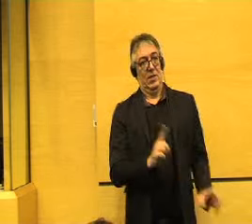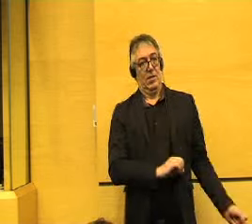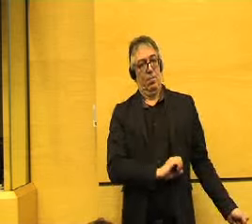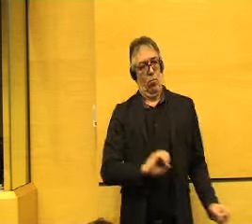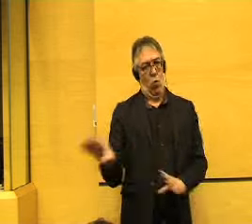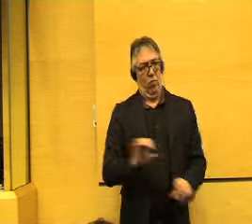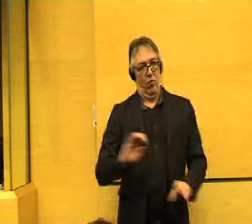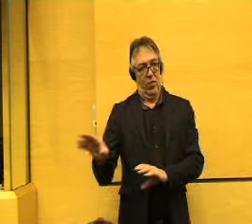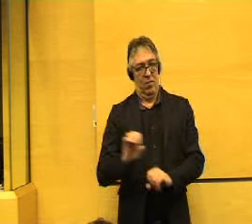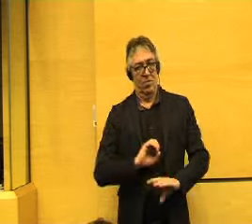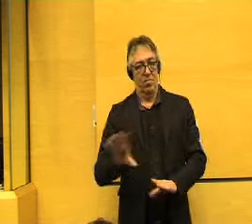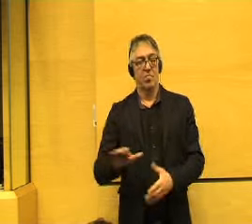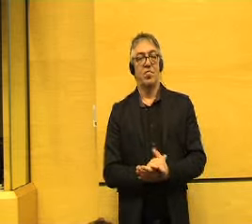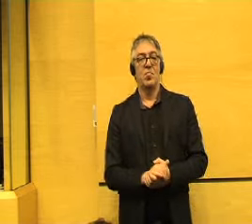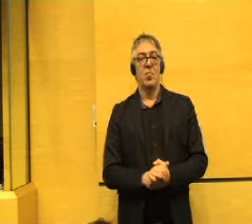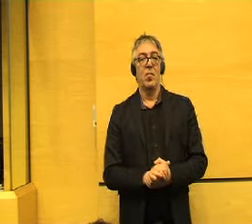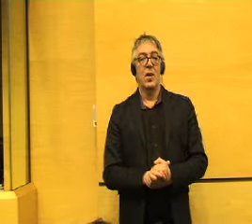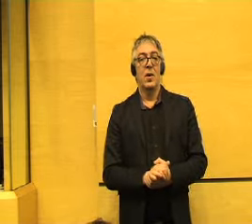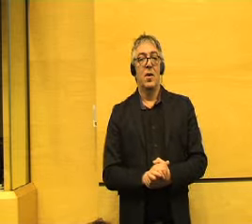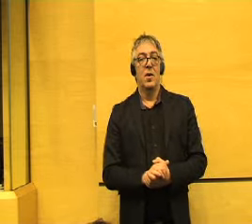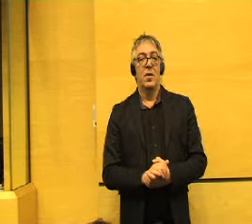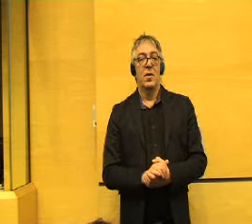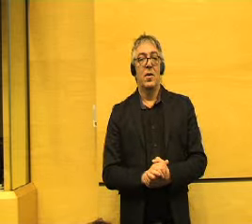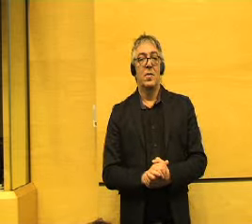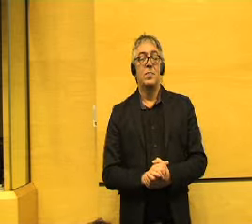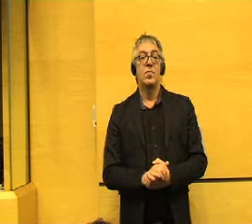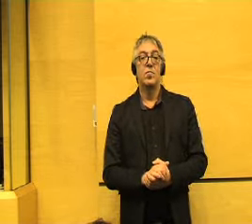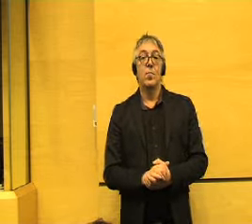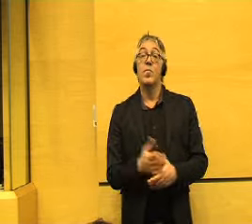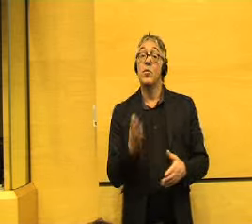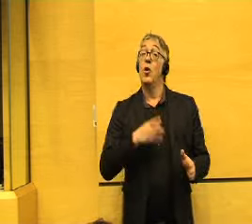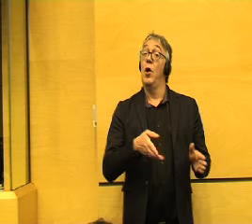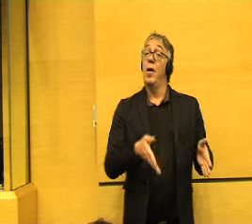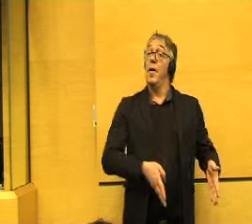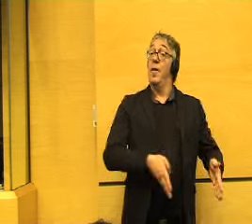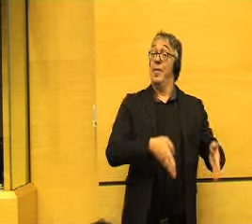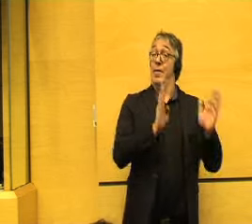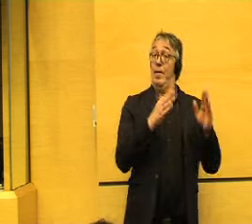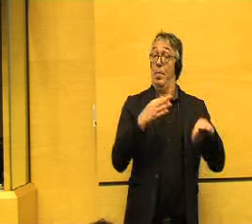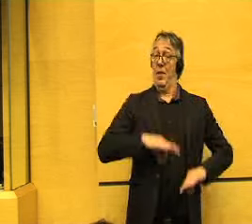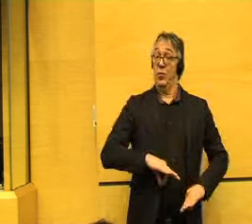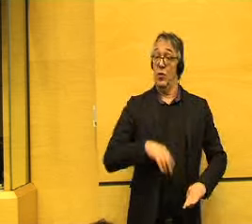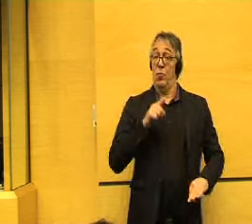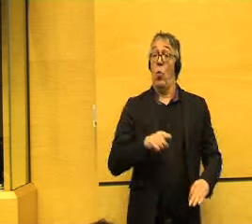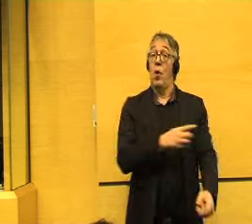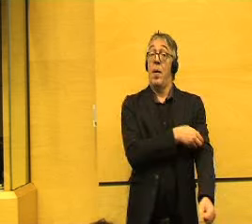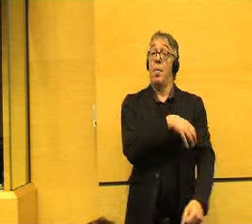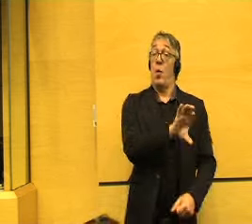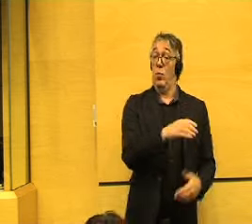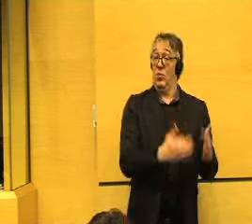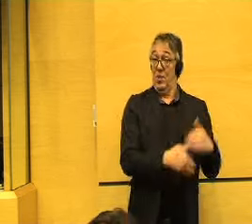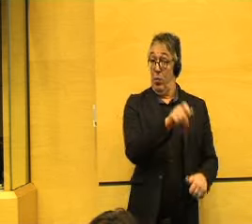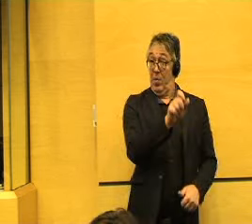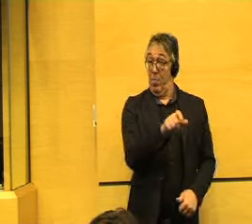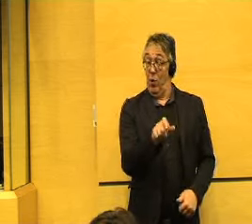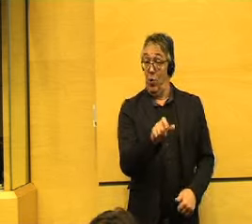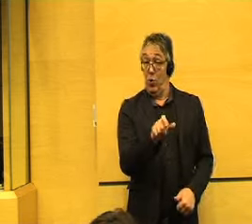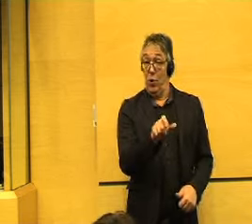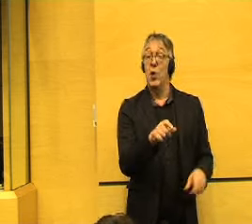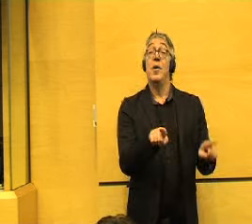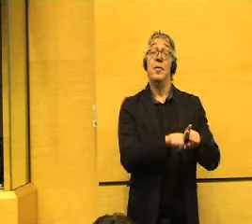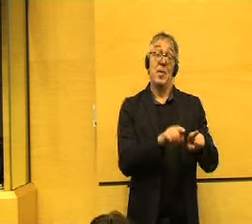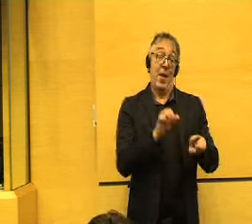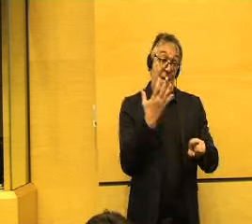and needs assessment. Department of Empowerment of Persons with Disabilities has also organized disaster